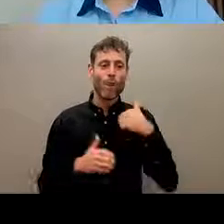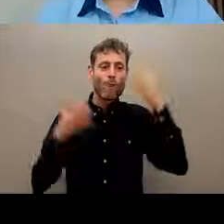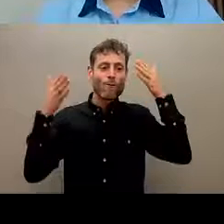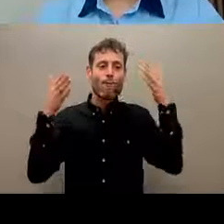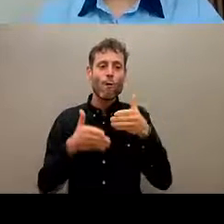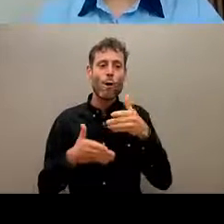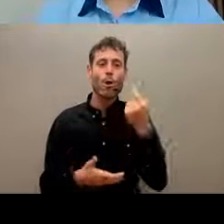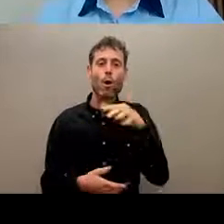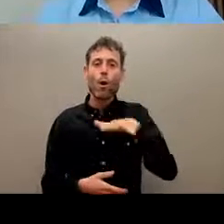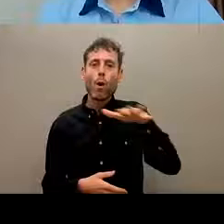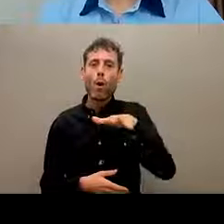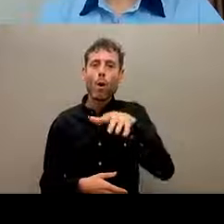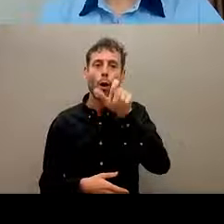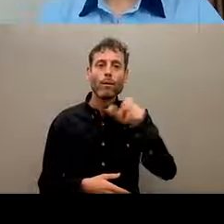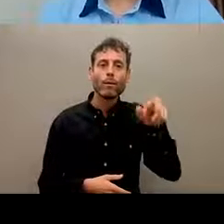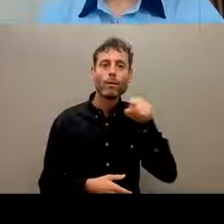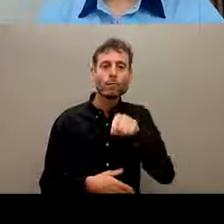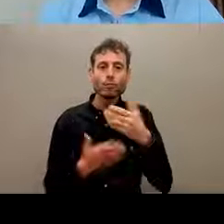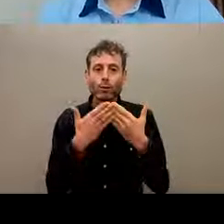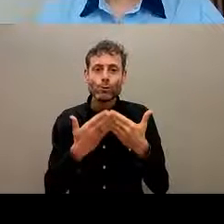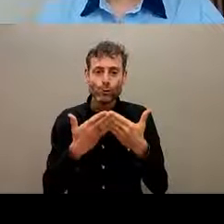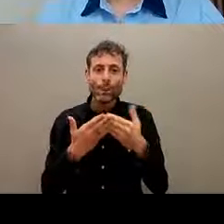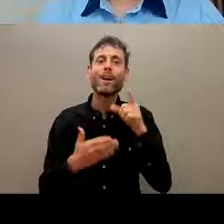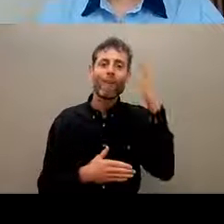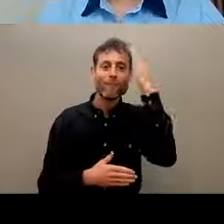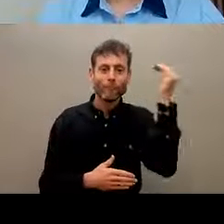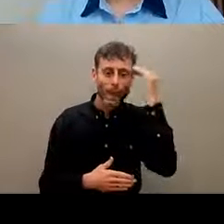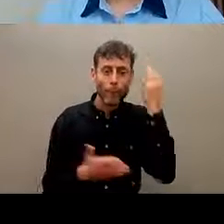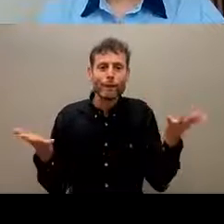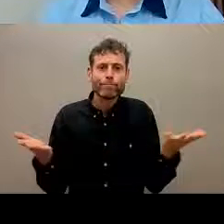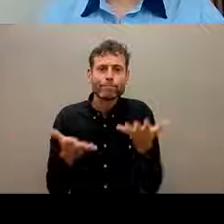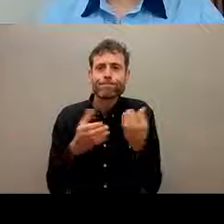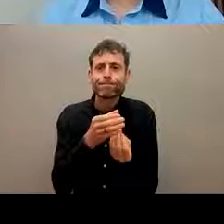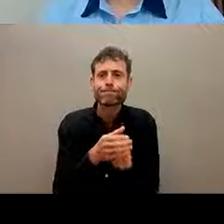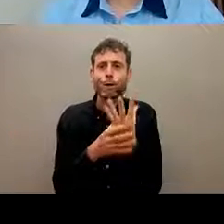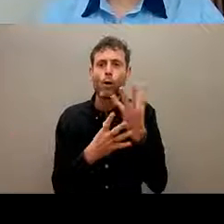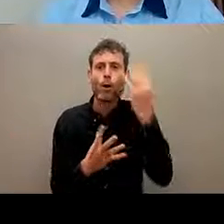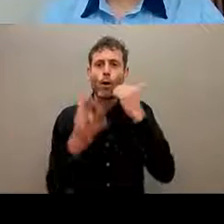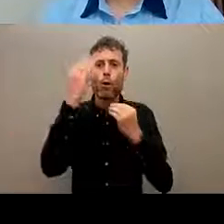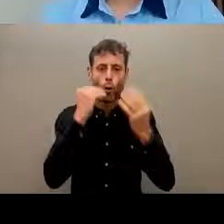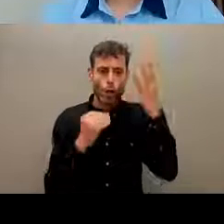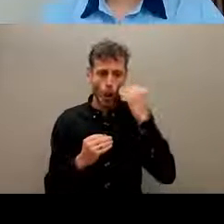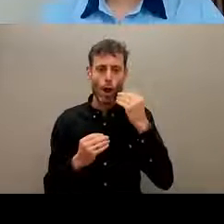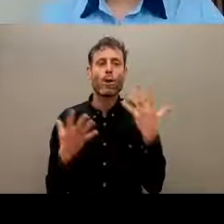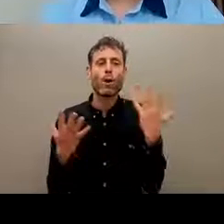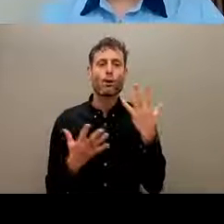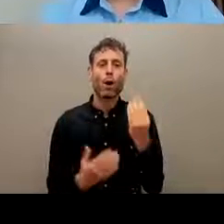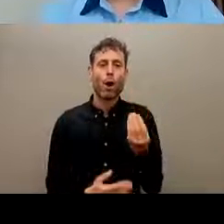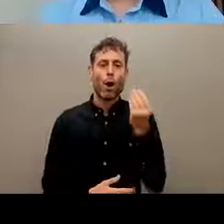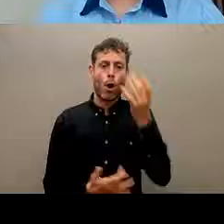and improve cultural understanding, not only for Vietnamese students, but also for the volunteers as